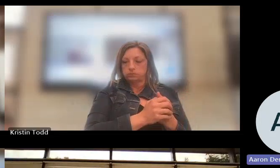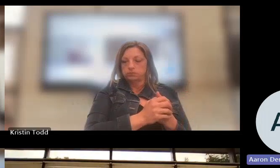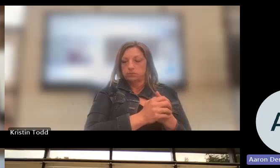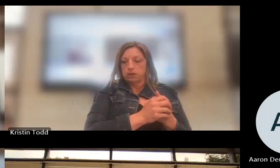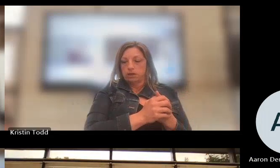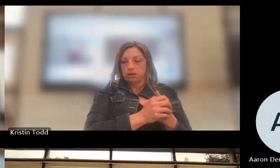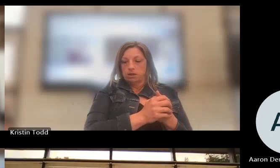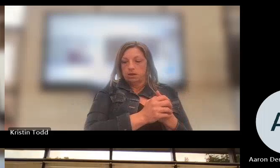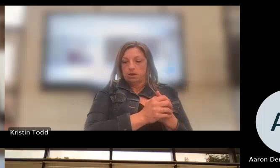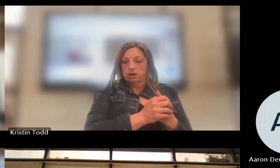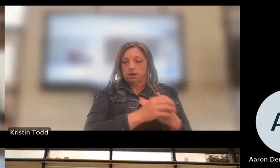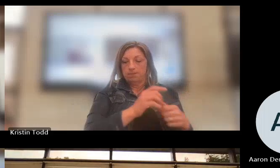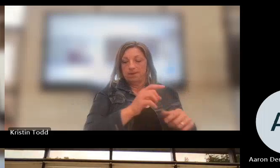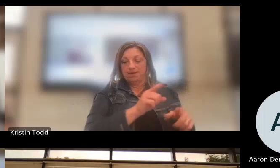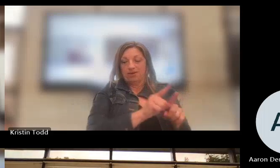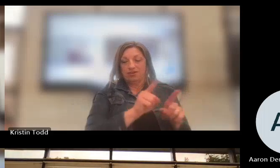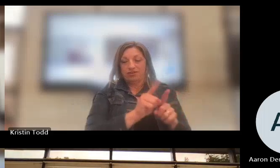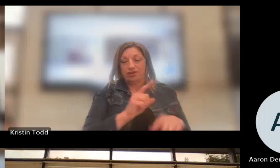credit for that.